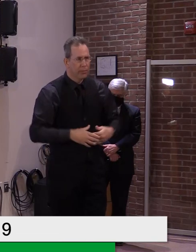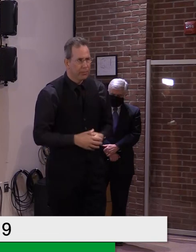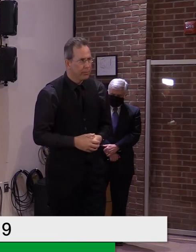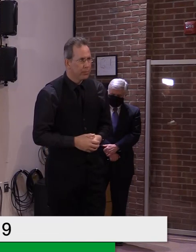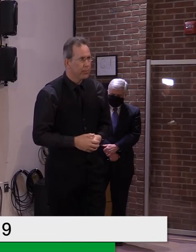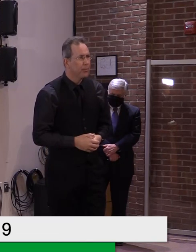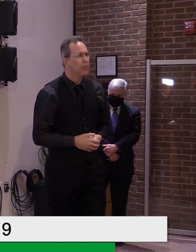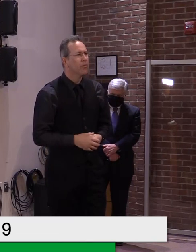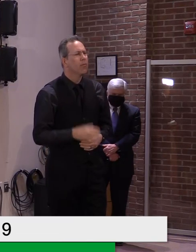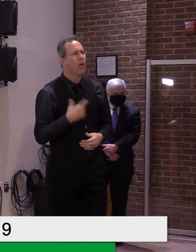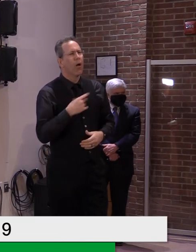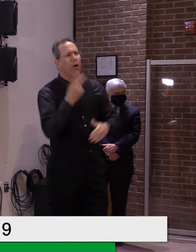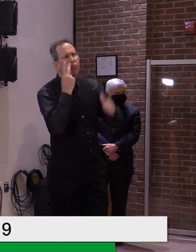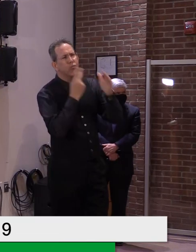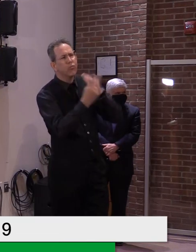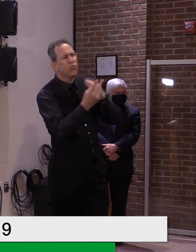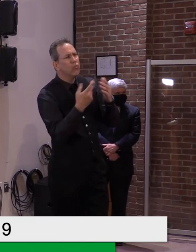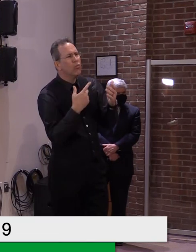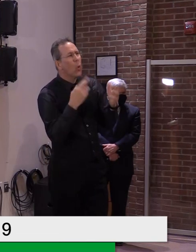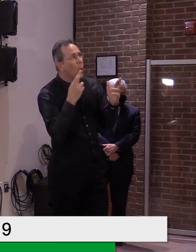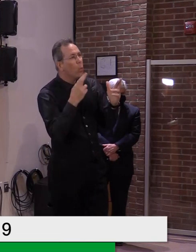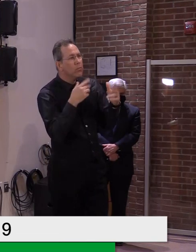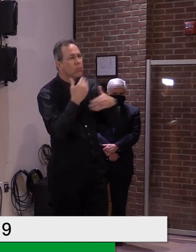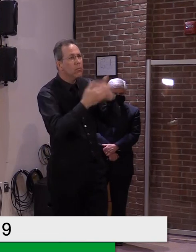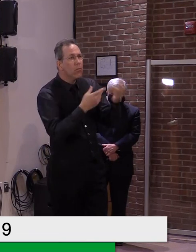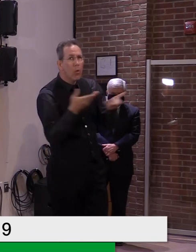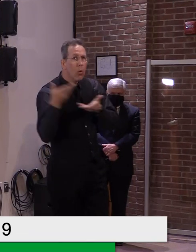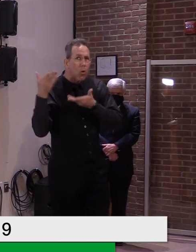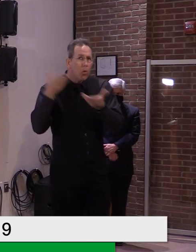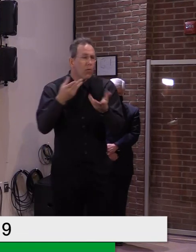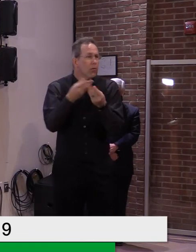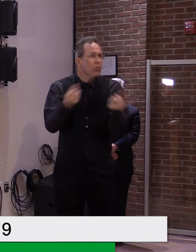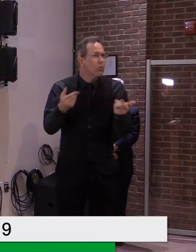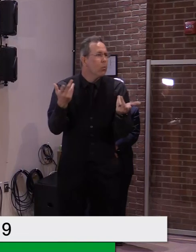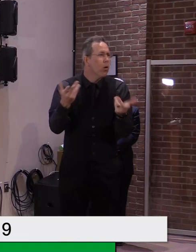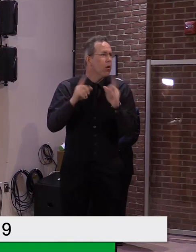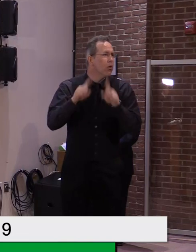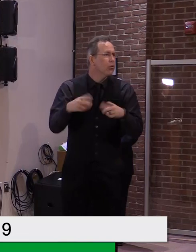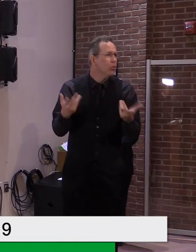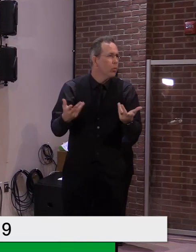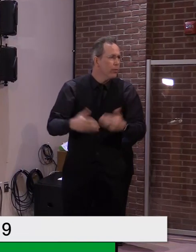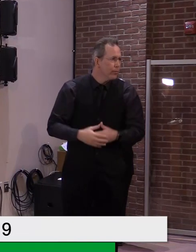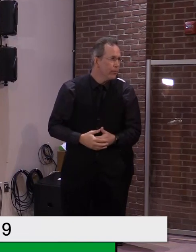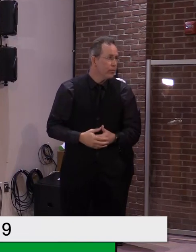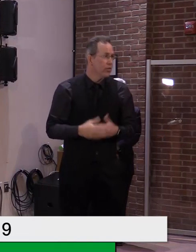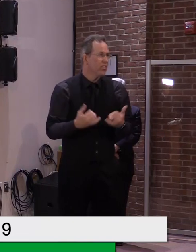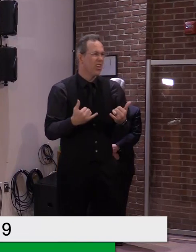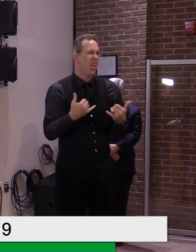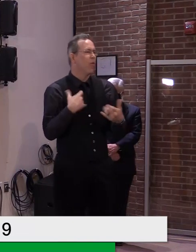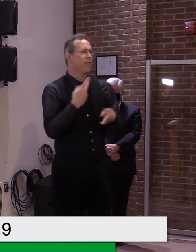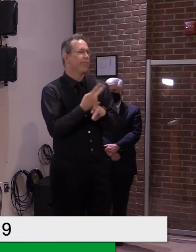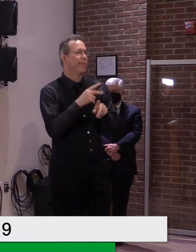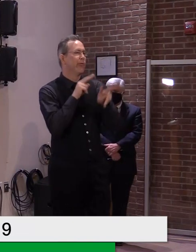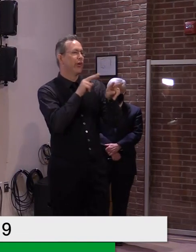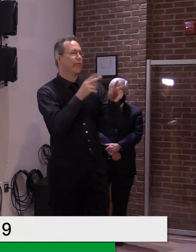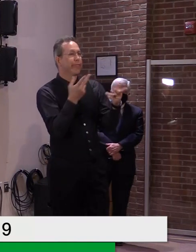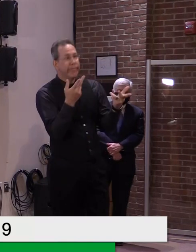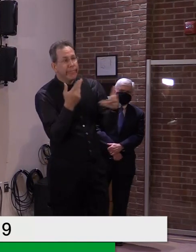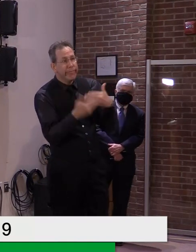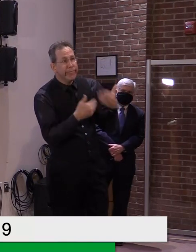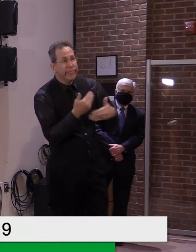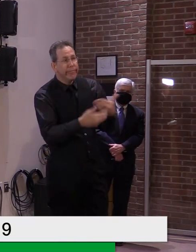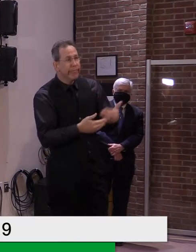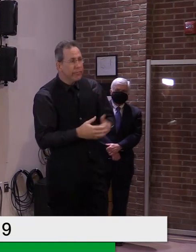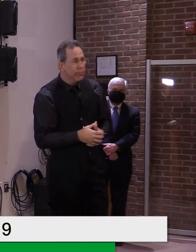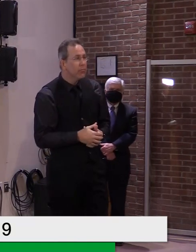to offering our opinion on that, and we'll continue to watch the data in Quebec and the region,